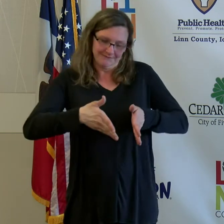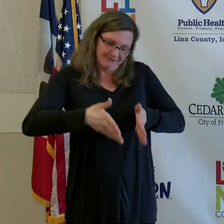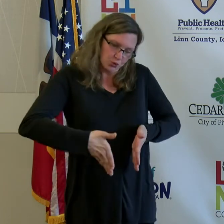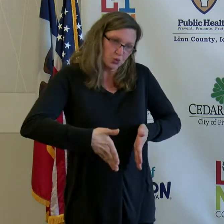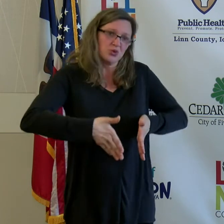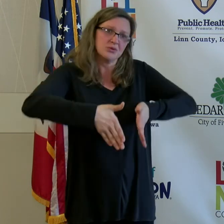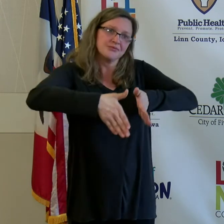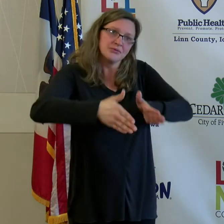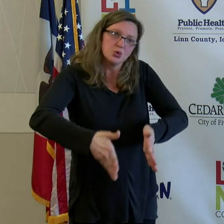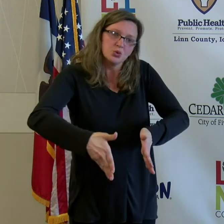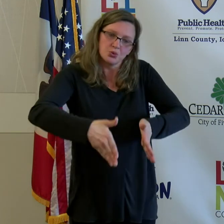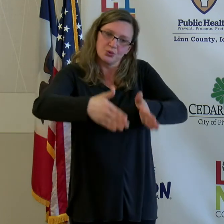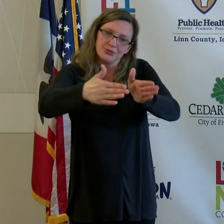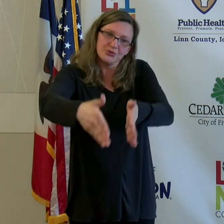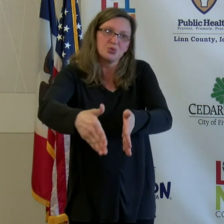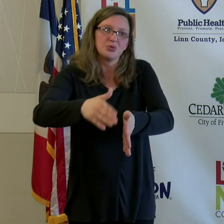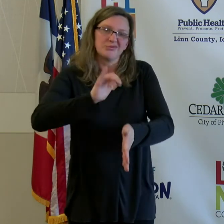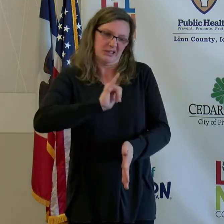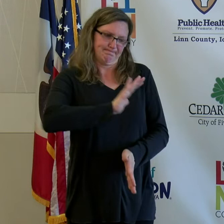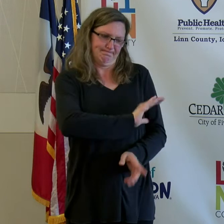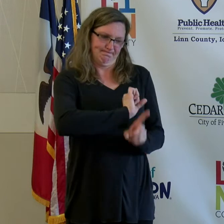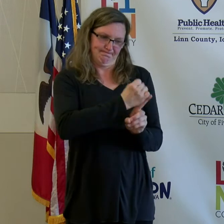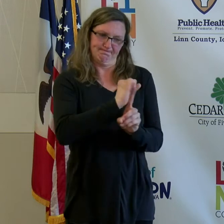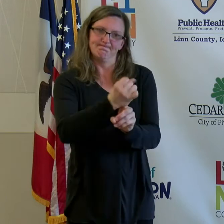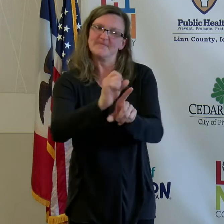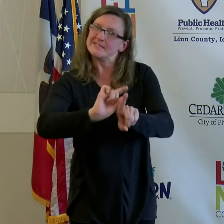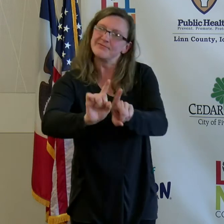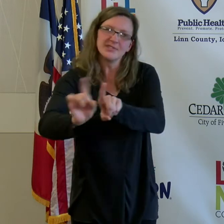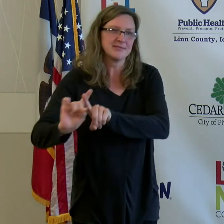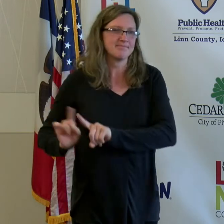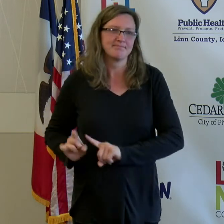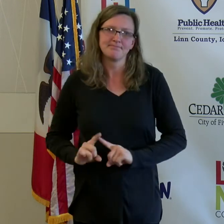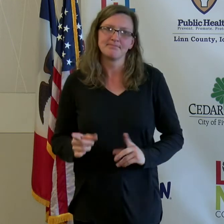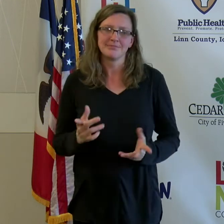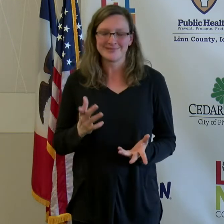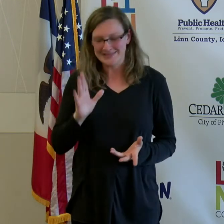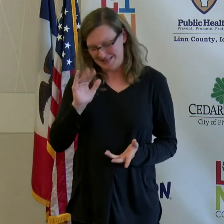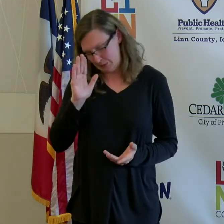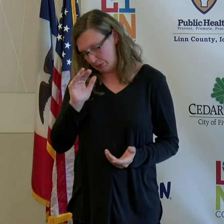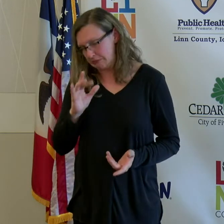as best we can in this very unfortunate circumstance. Thank you.